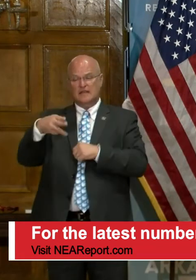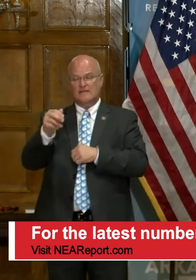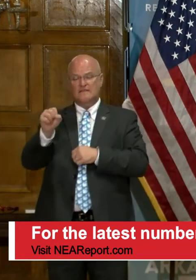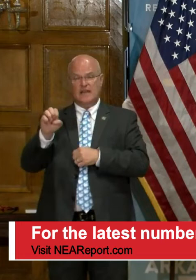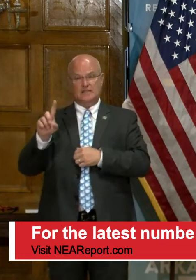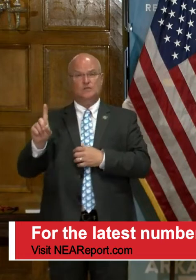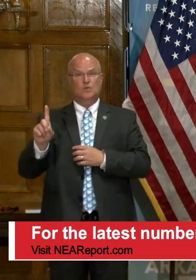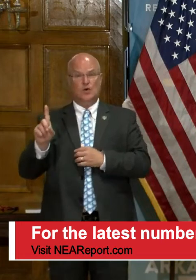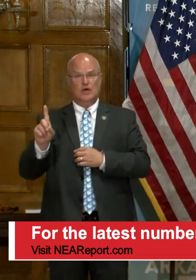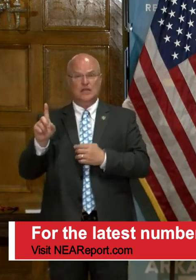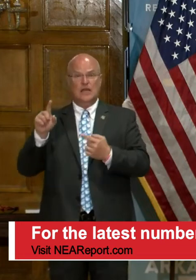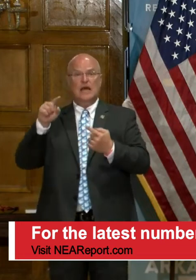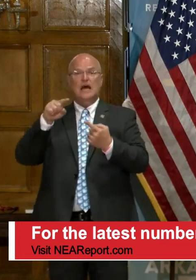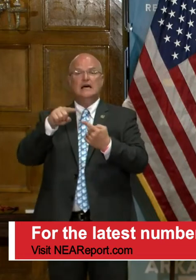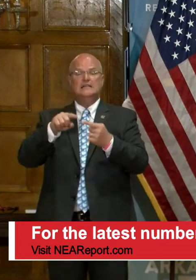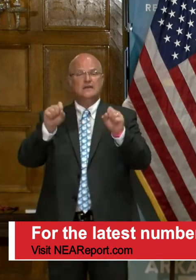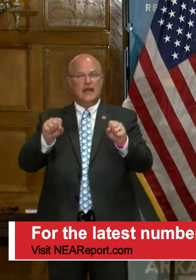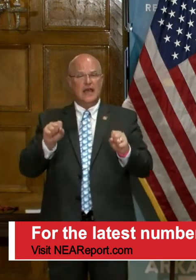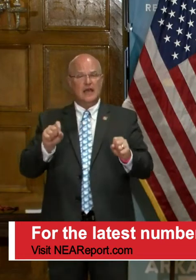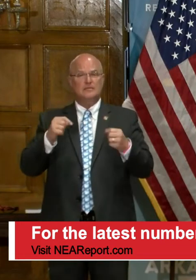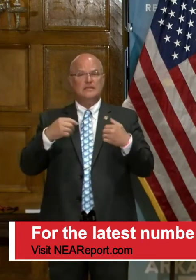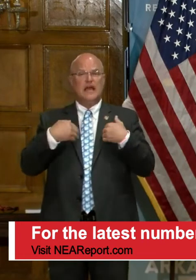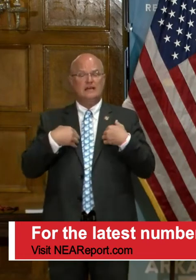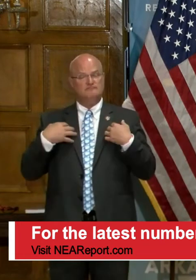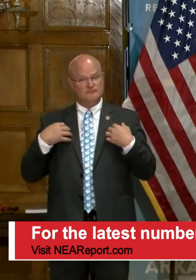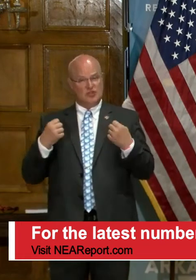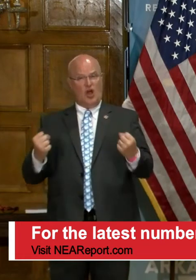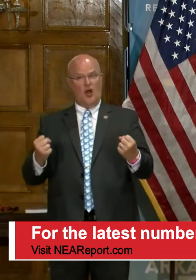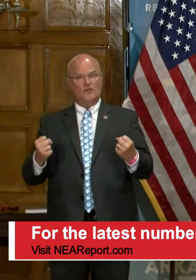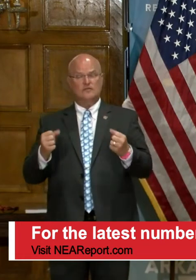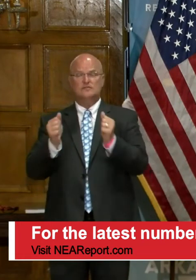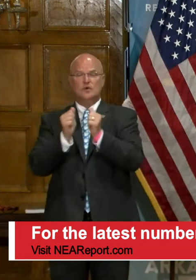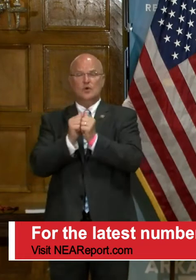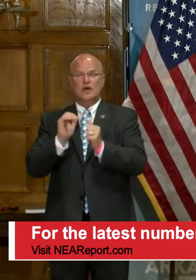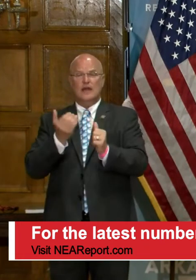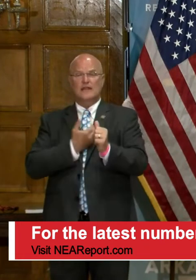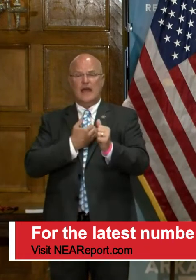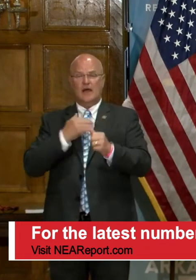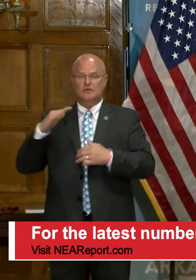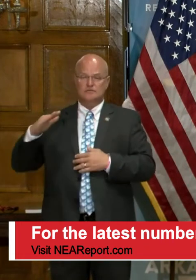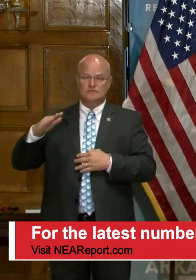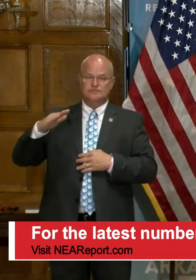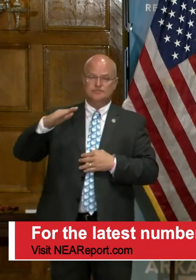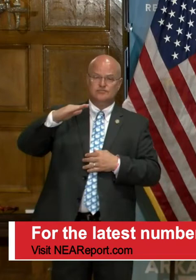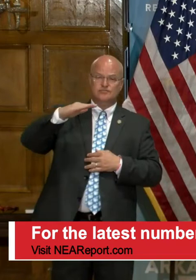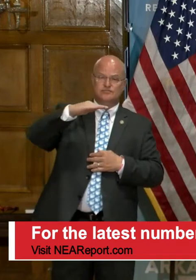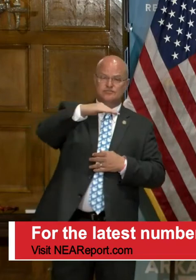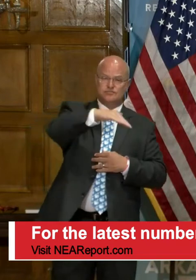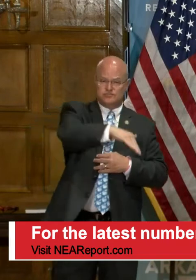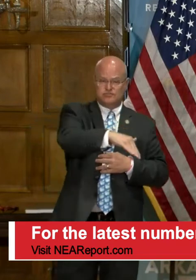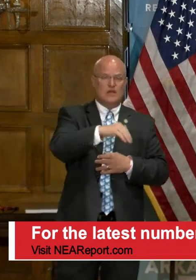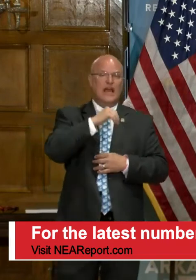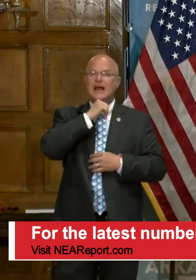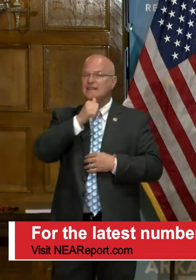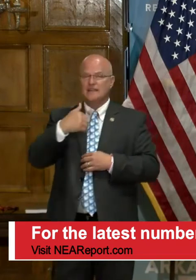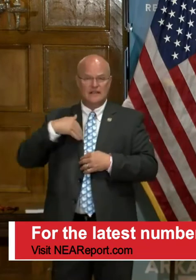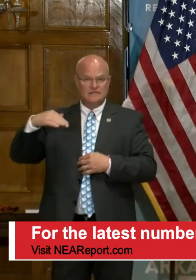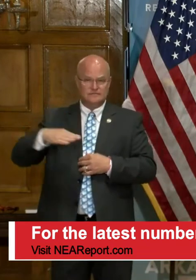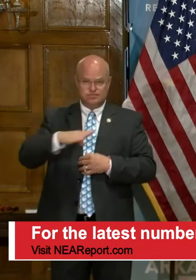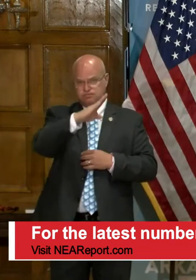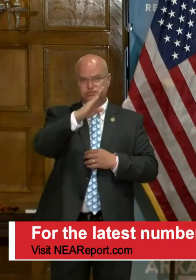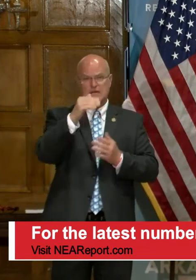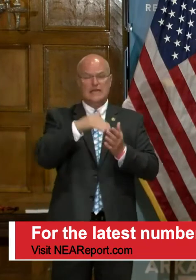1 until we're able to have confidence in our trajectory and that we're not going to have a